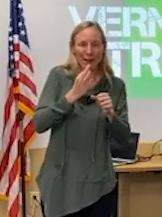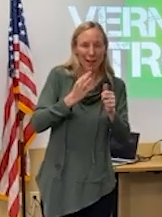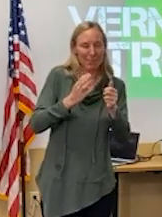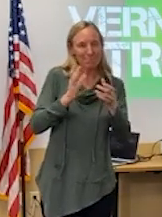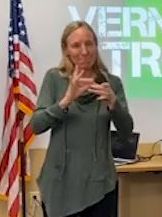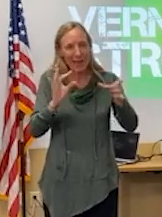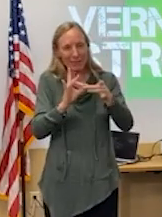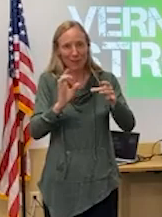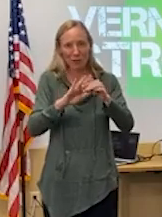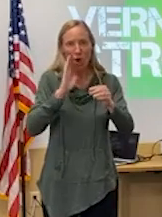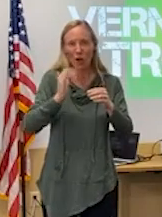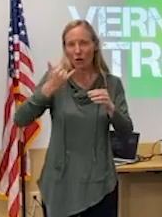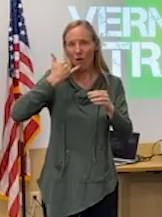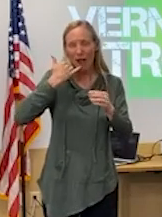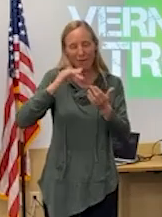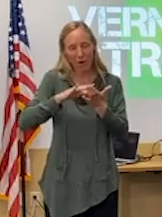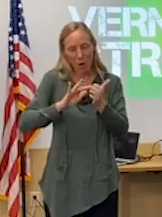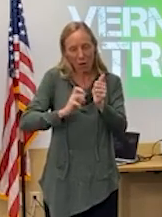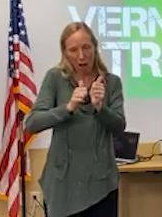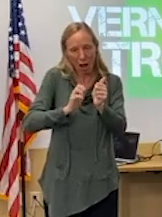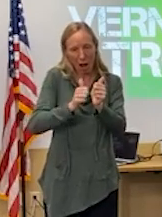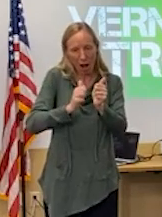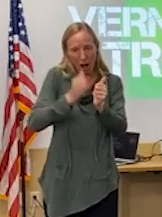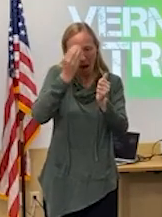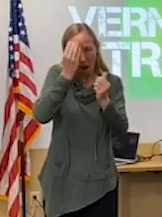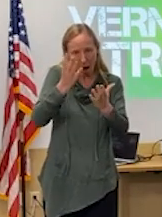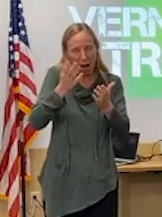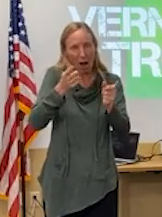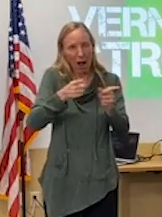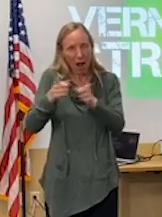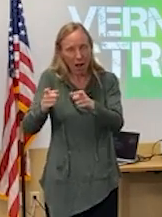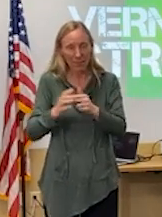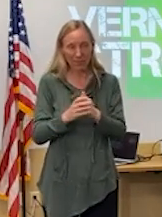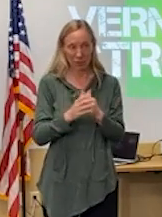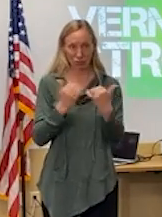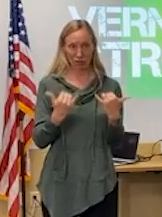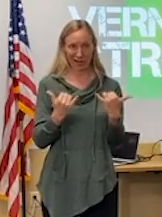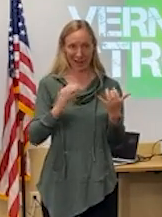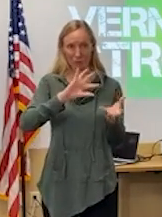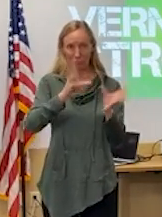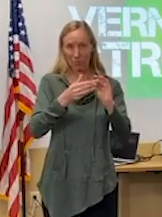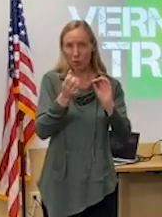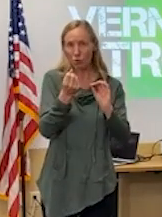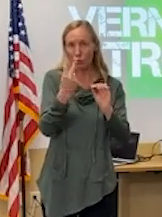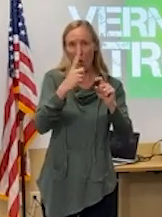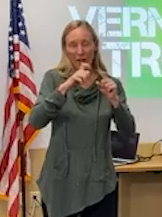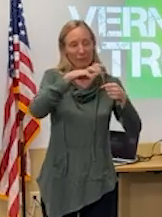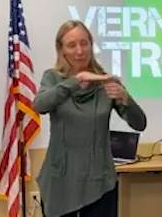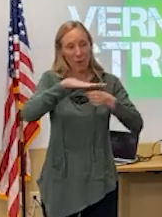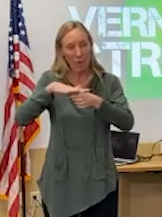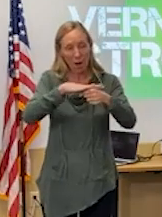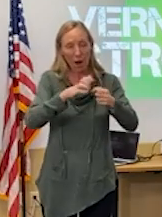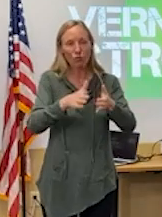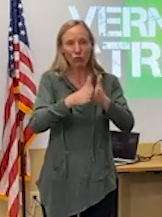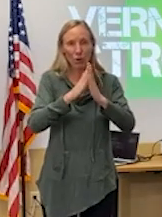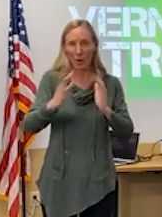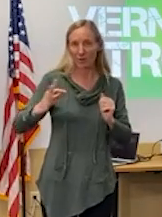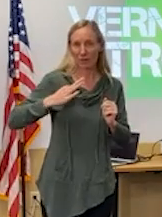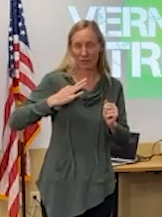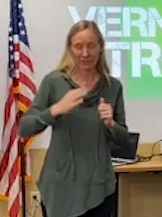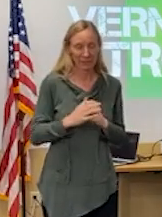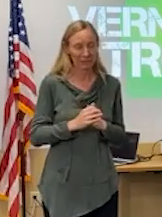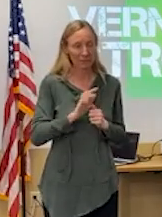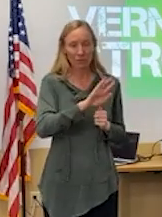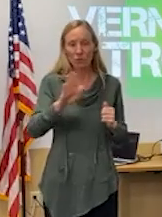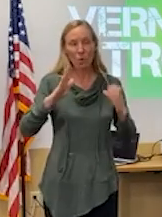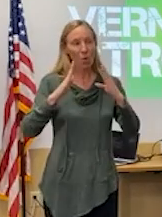messages. Currently, there are 12 locations that are requesting volunteers. If your town needs help